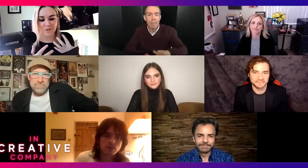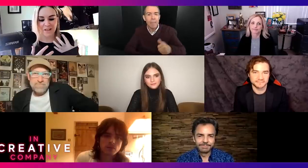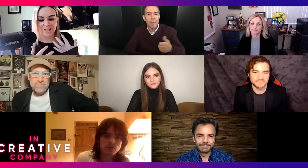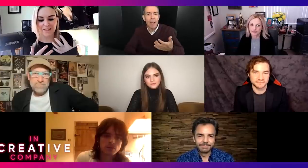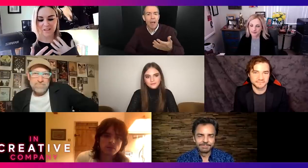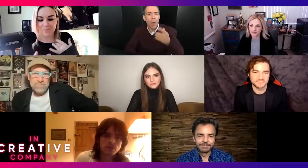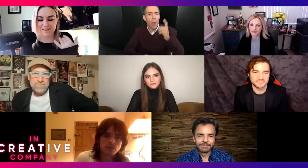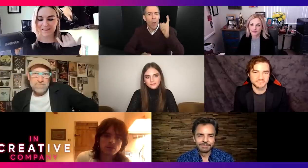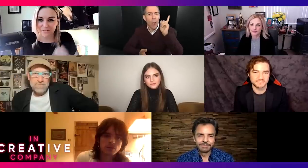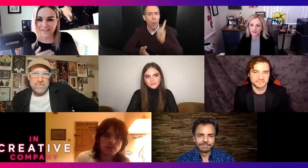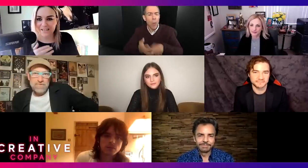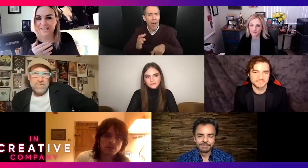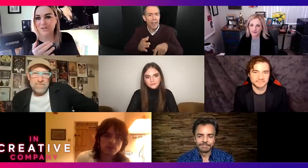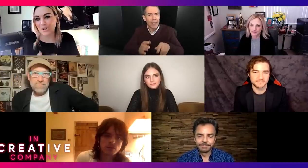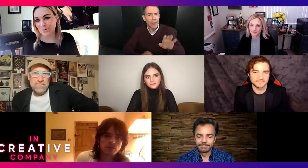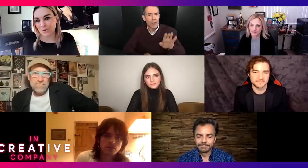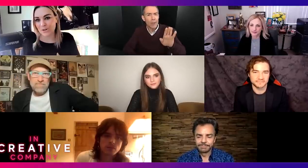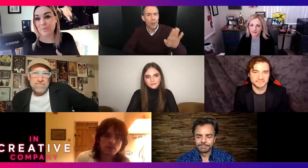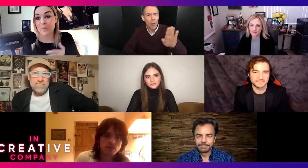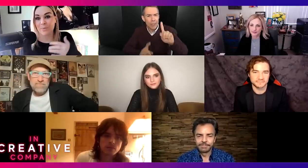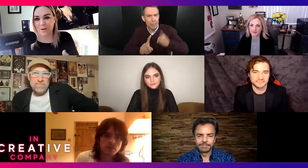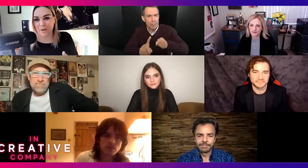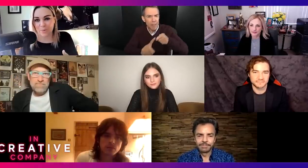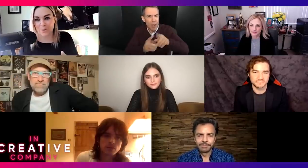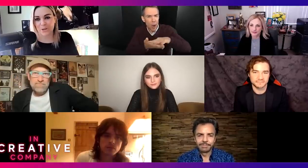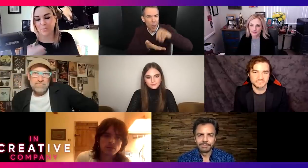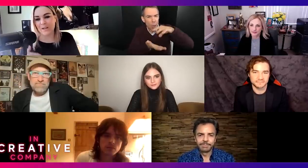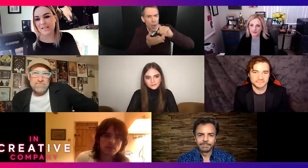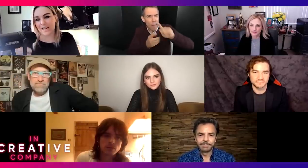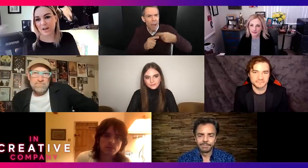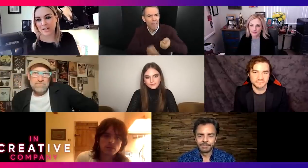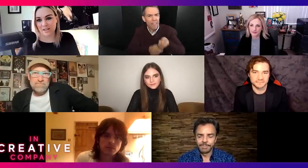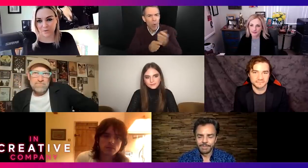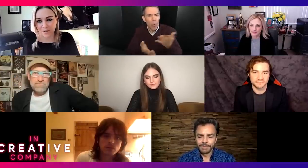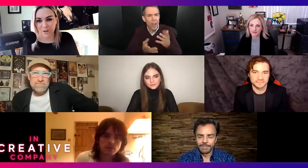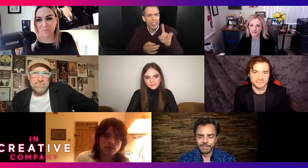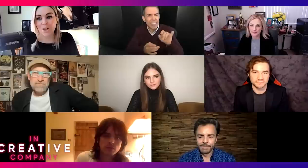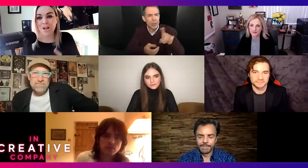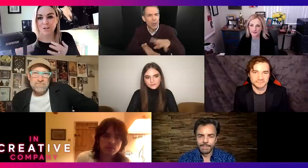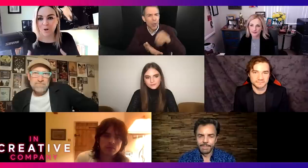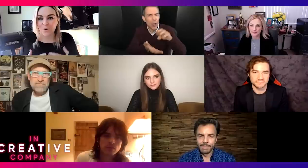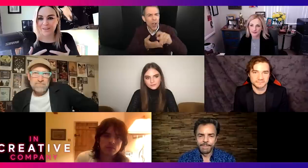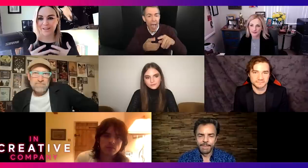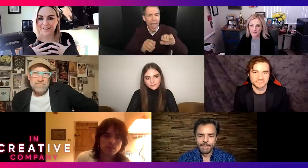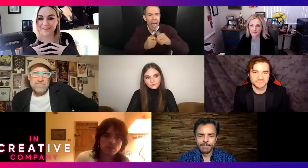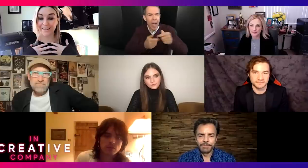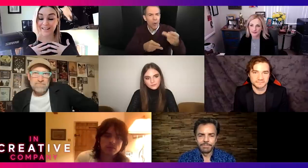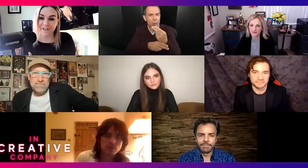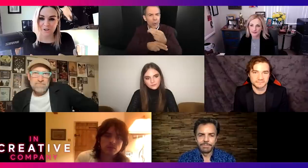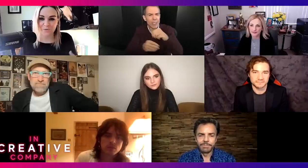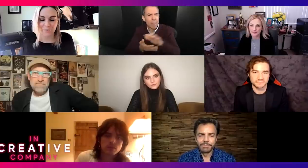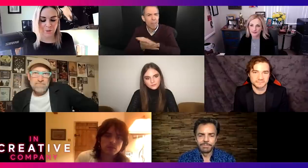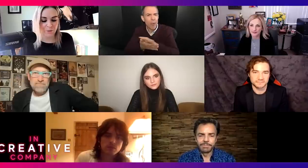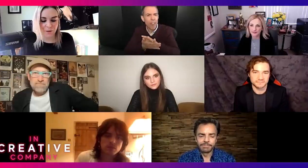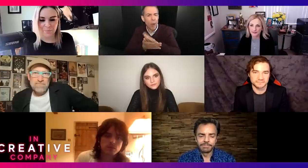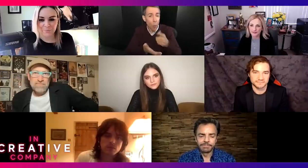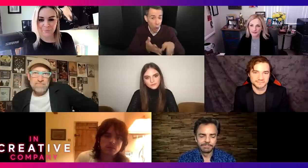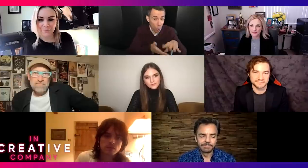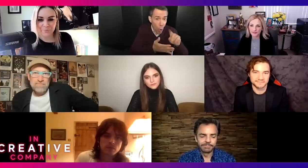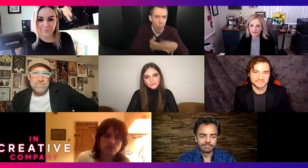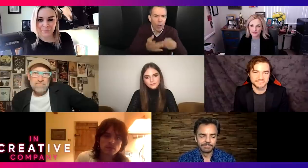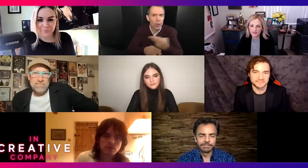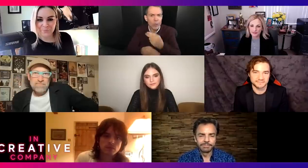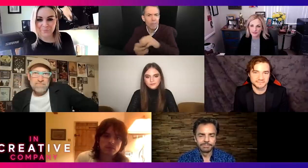were some of the specific details that you learned about being on a boat that you wanted to carry into the film, along with the connection for both of